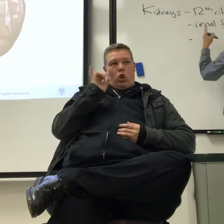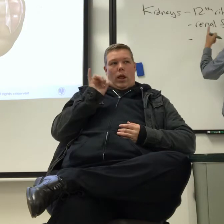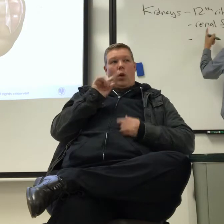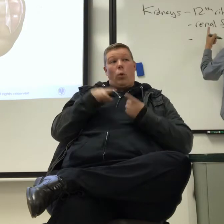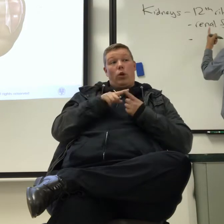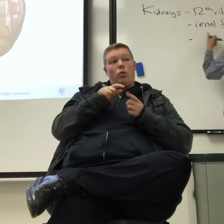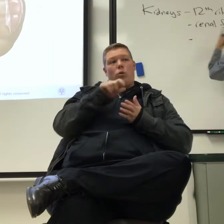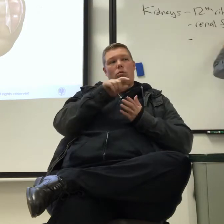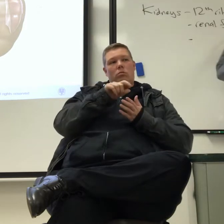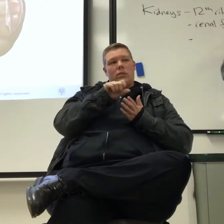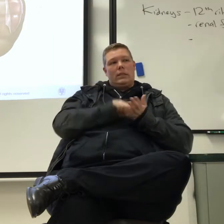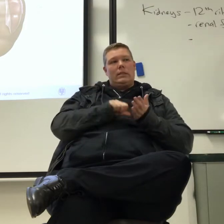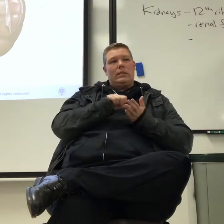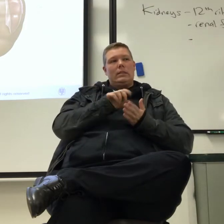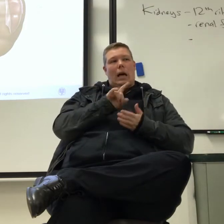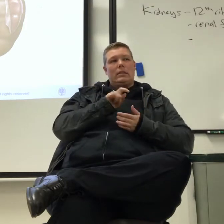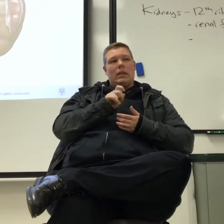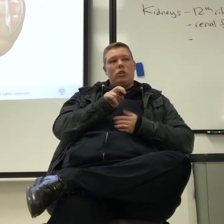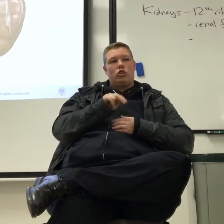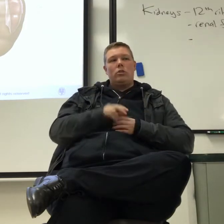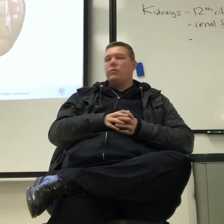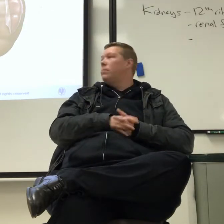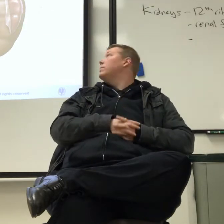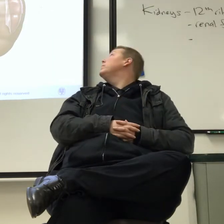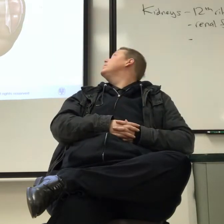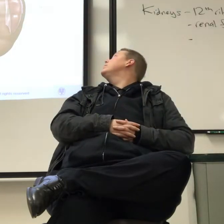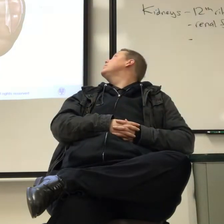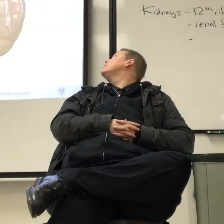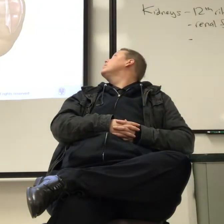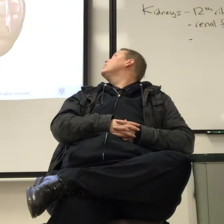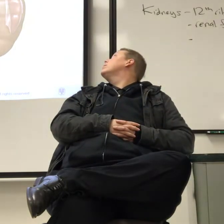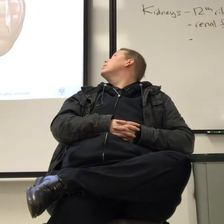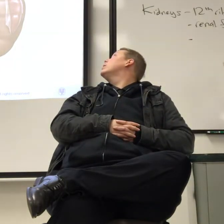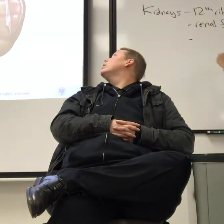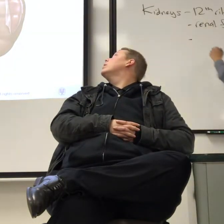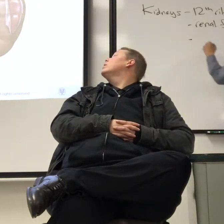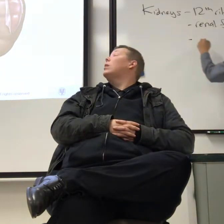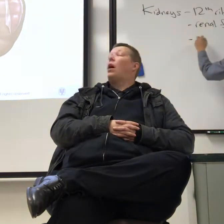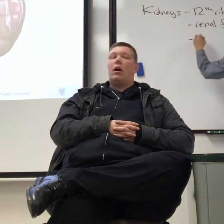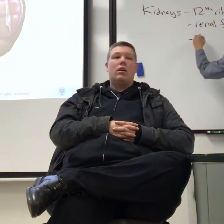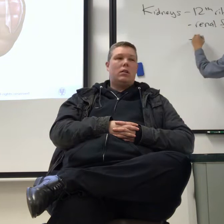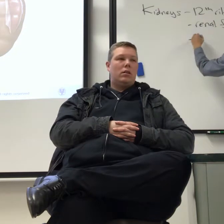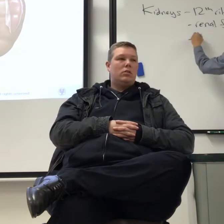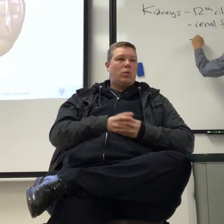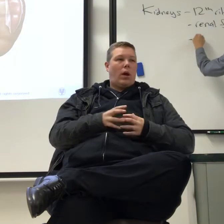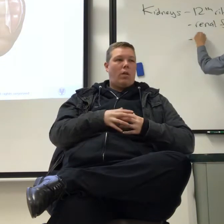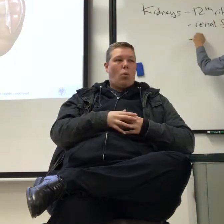So differentiate renal fascia, which holds it in place on the back body wall, from renal capsule.